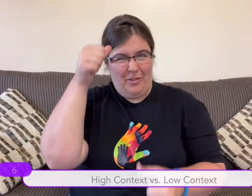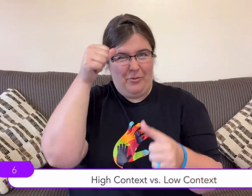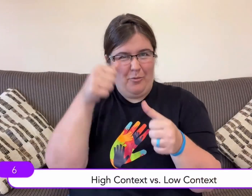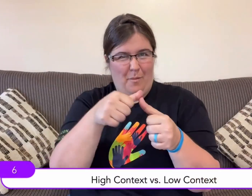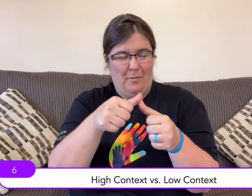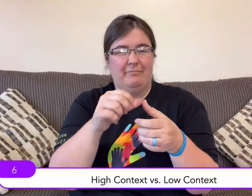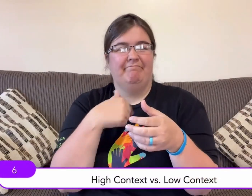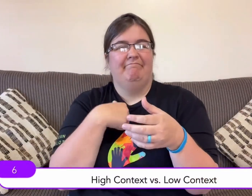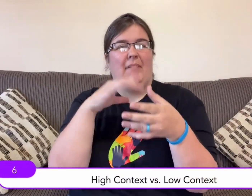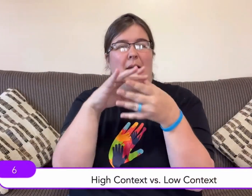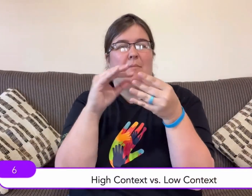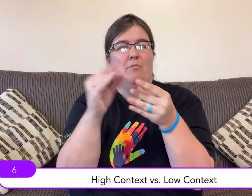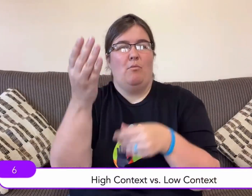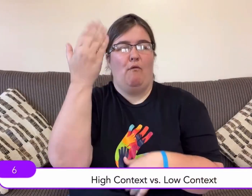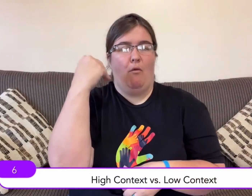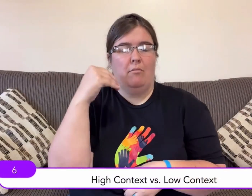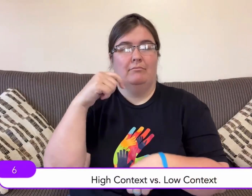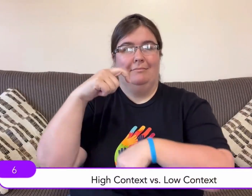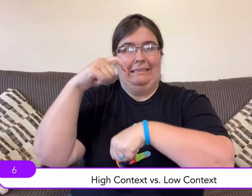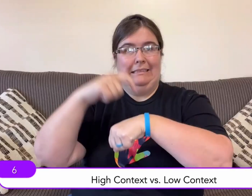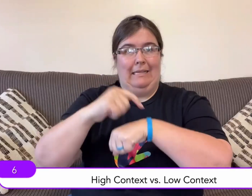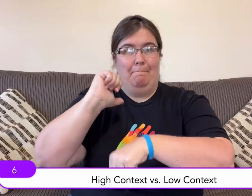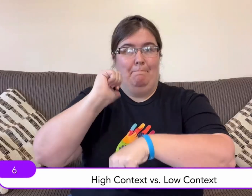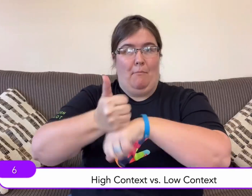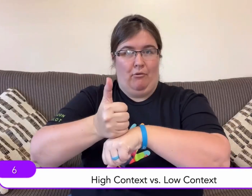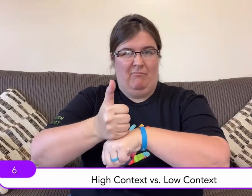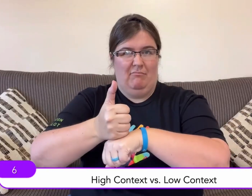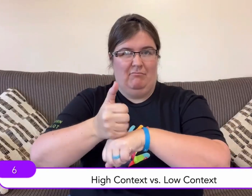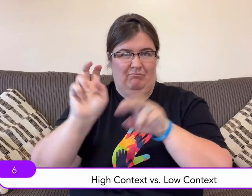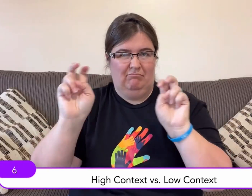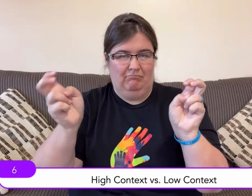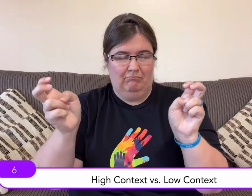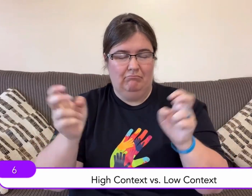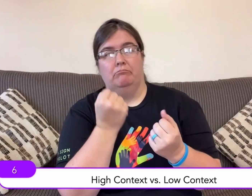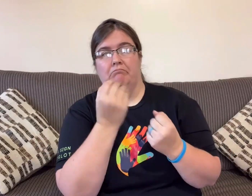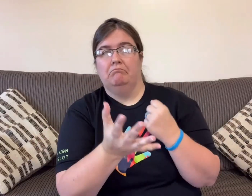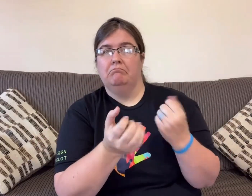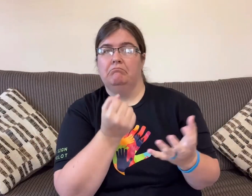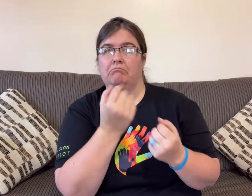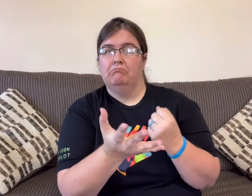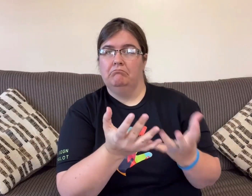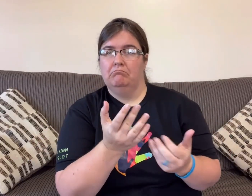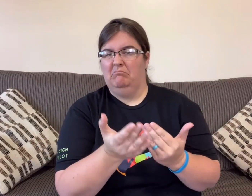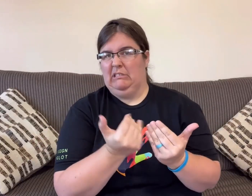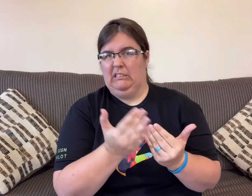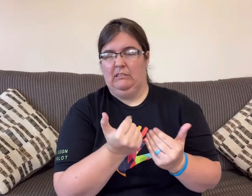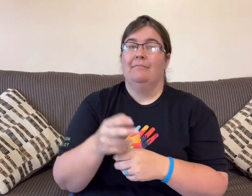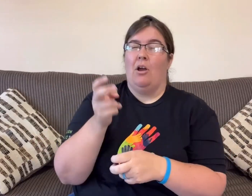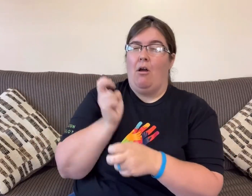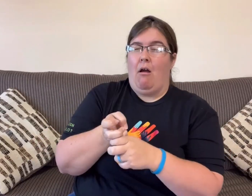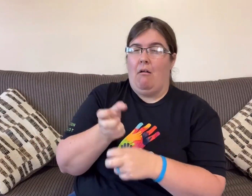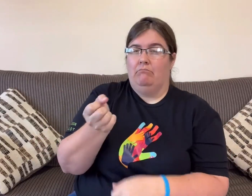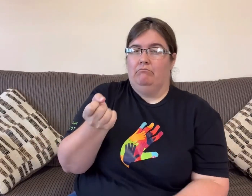high context. So remember how I mentioned before that time marking is easy to sign, but hard to